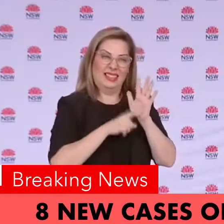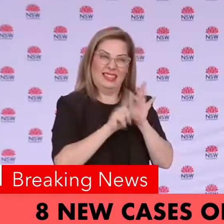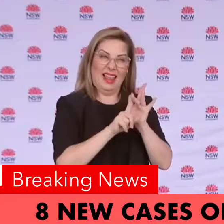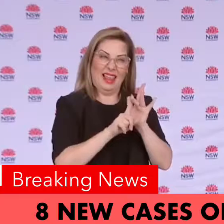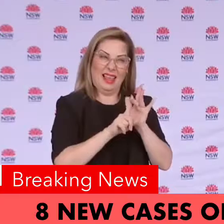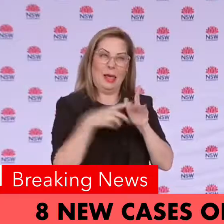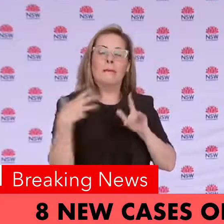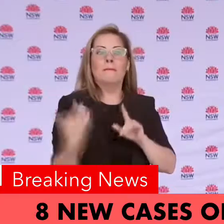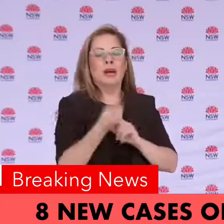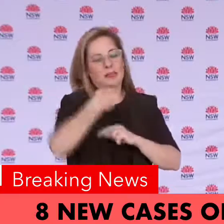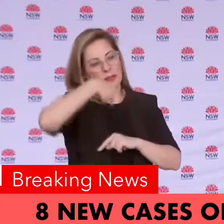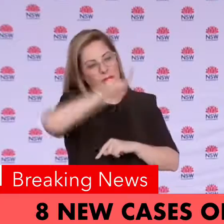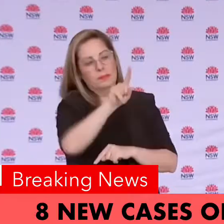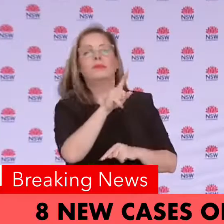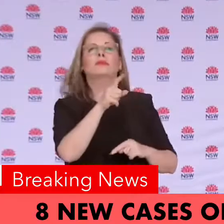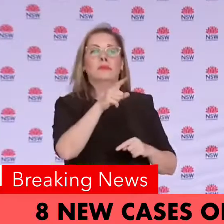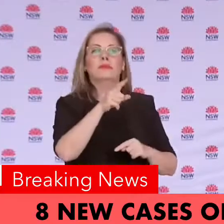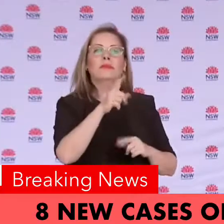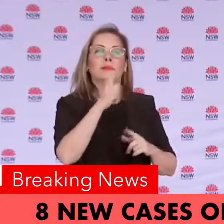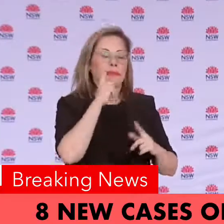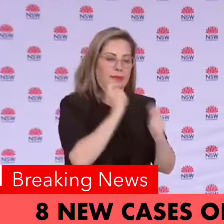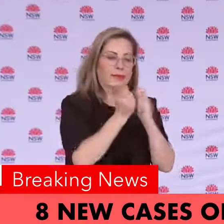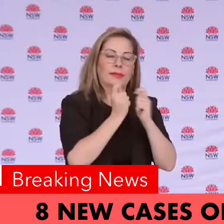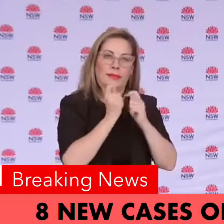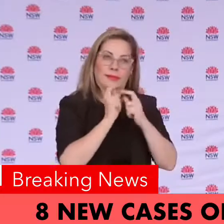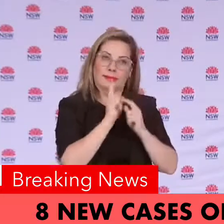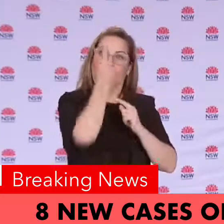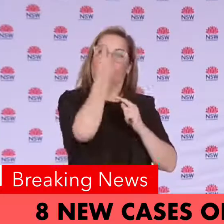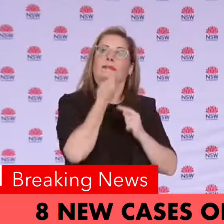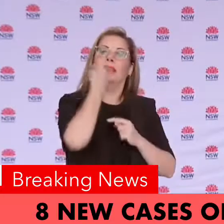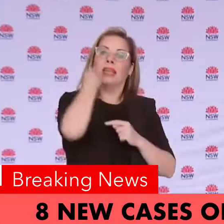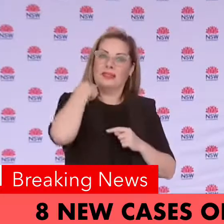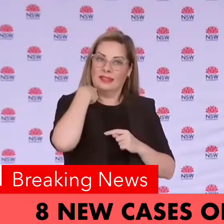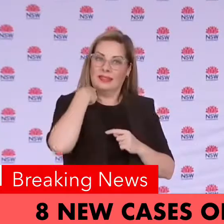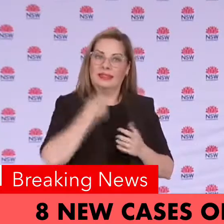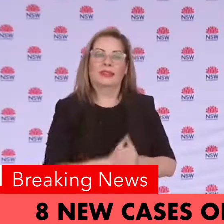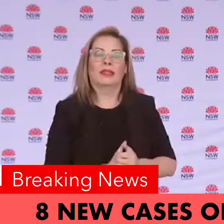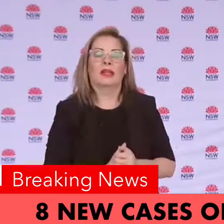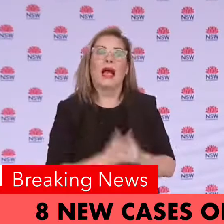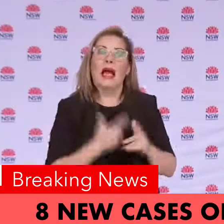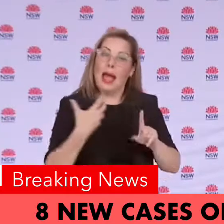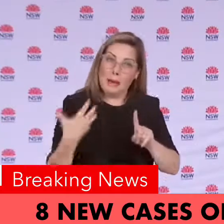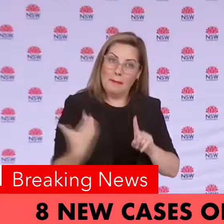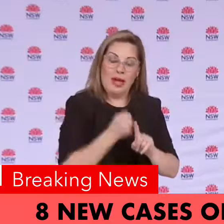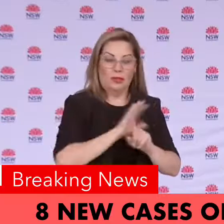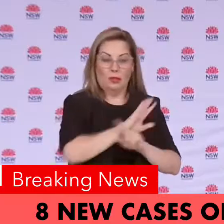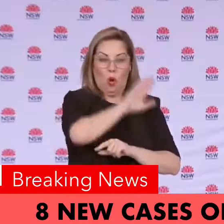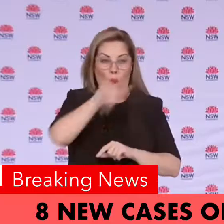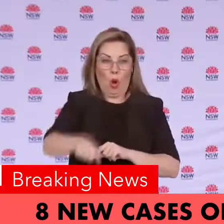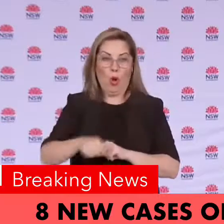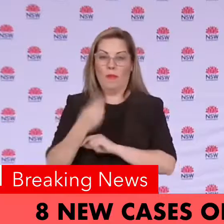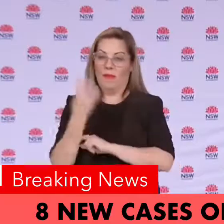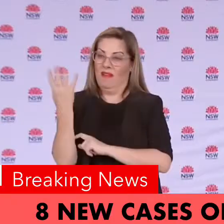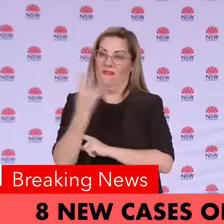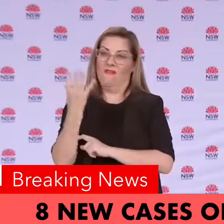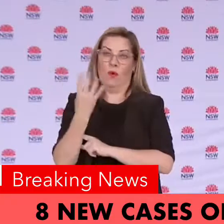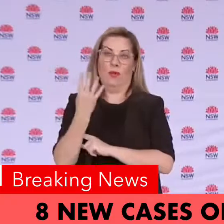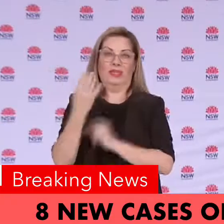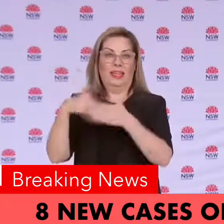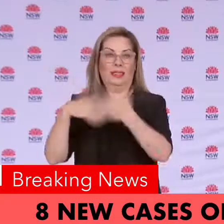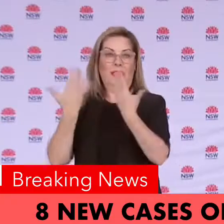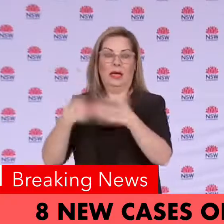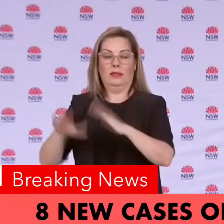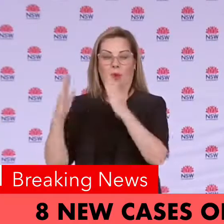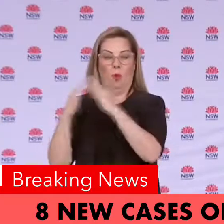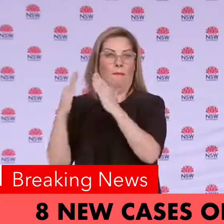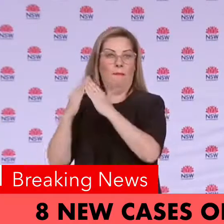and isolate for 14 days from their visit. New South Wales Health will be calling patrons to confirm their isolation dates,